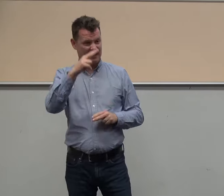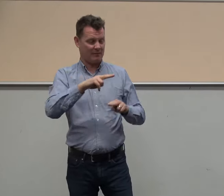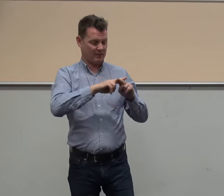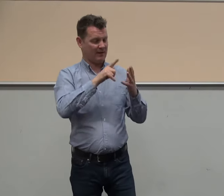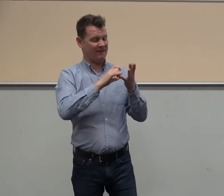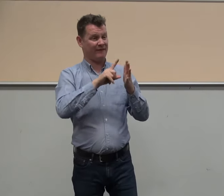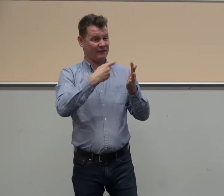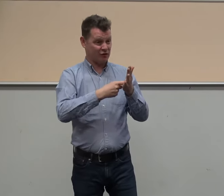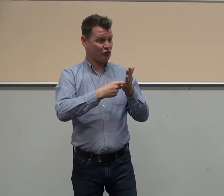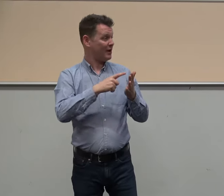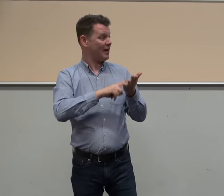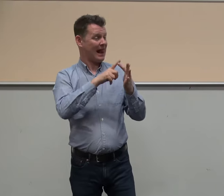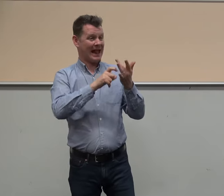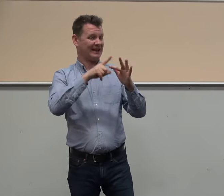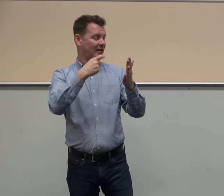Fischer-Lichter.